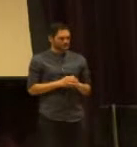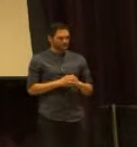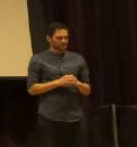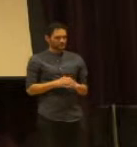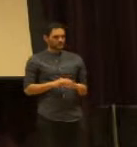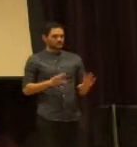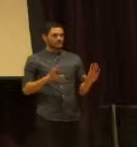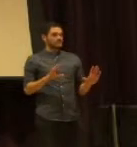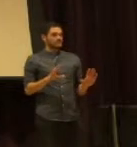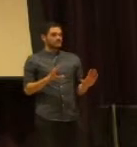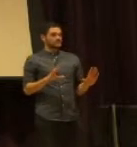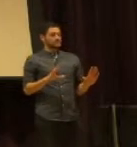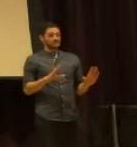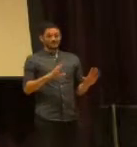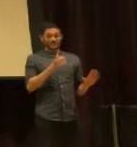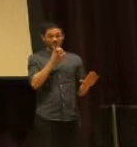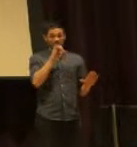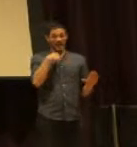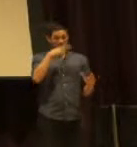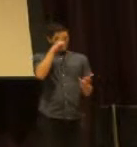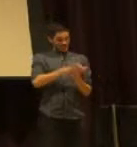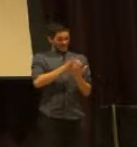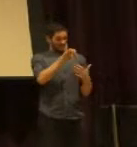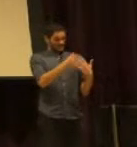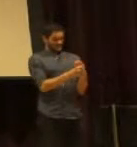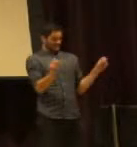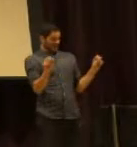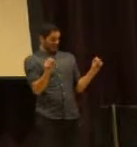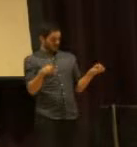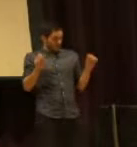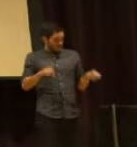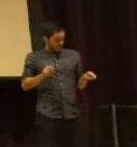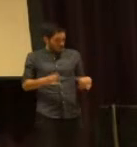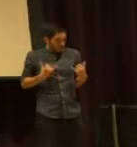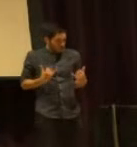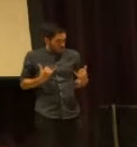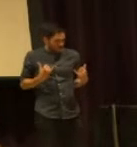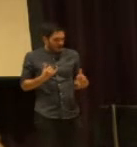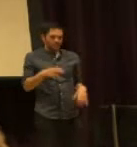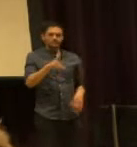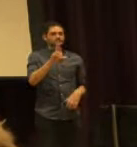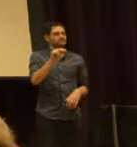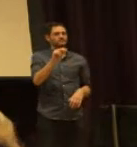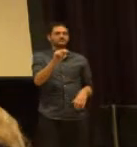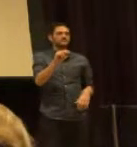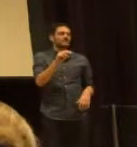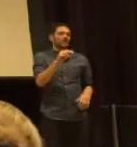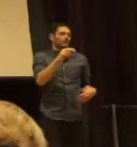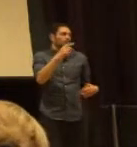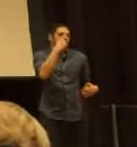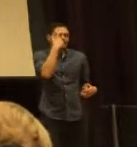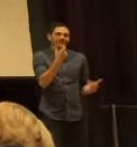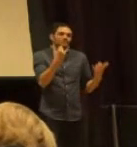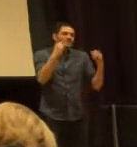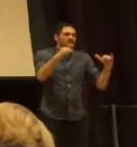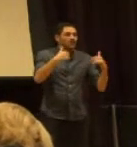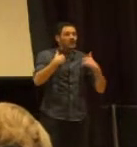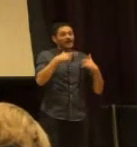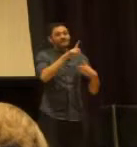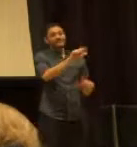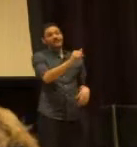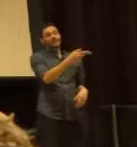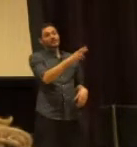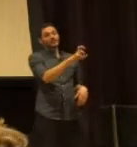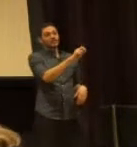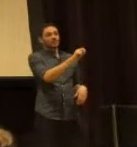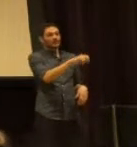and a possibility right now? No. Not when we have Lauren Boebert, not when we have Marjorie Taylor Greene, not when we